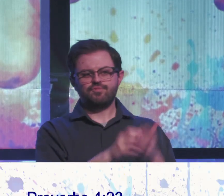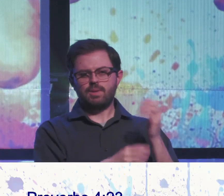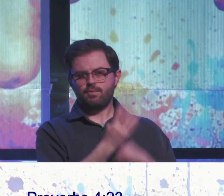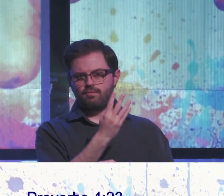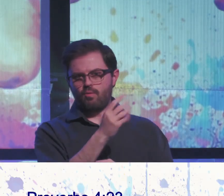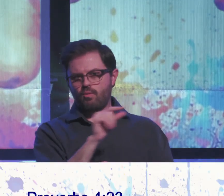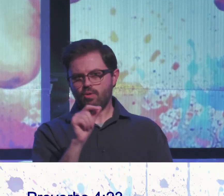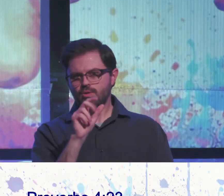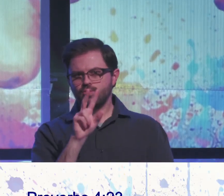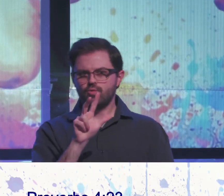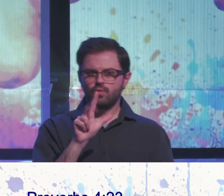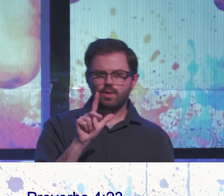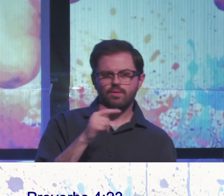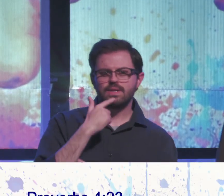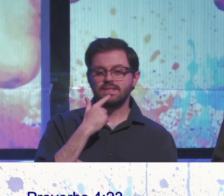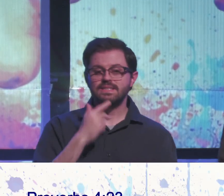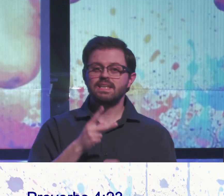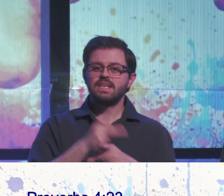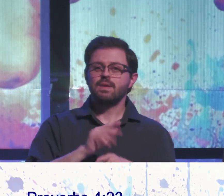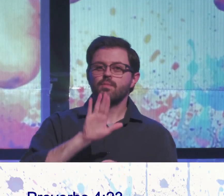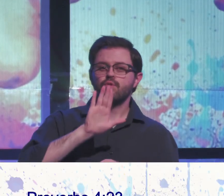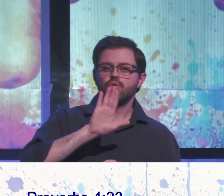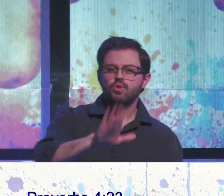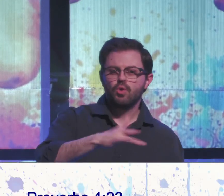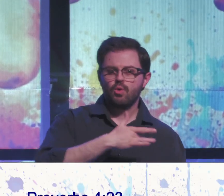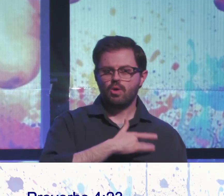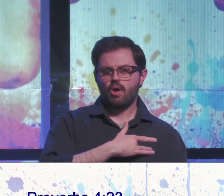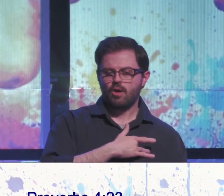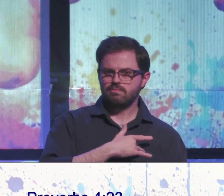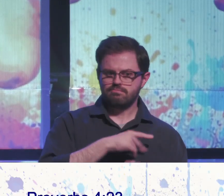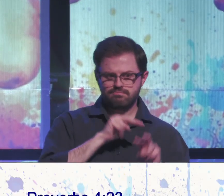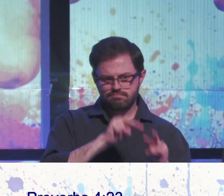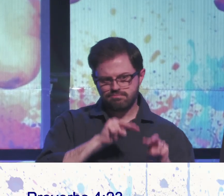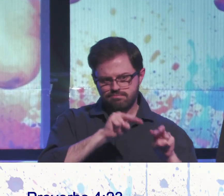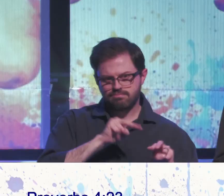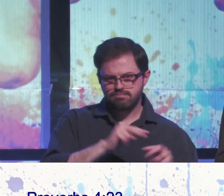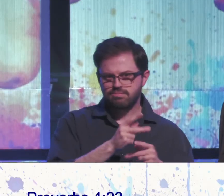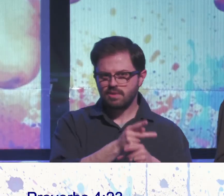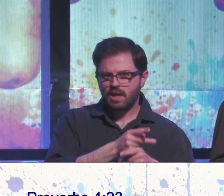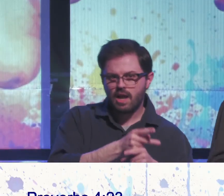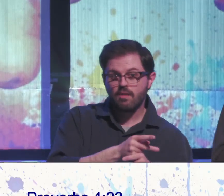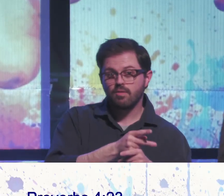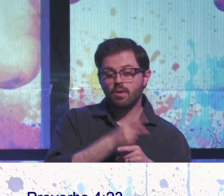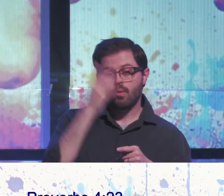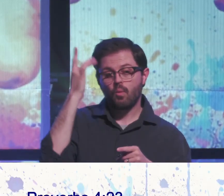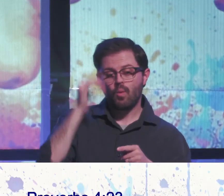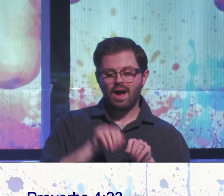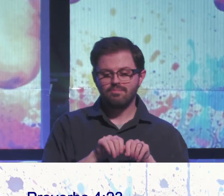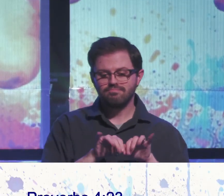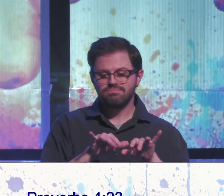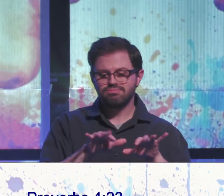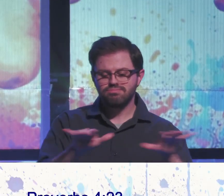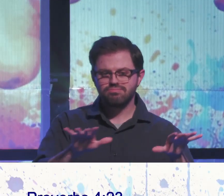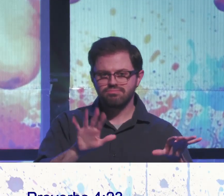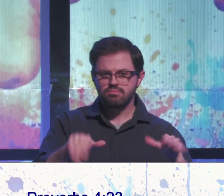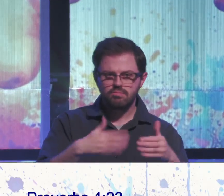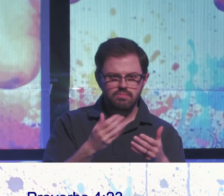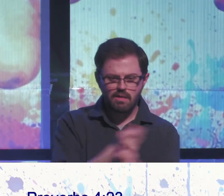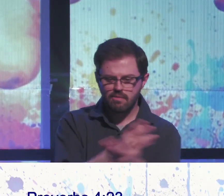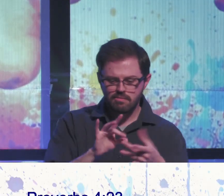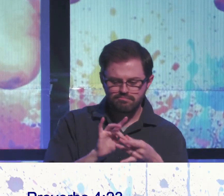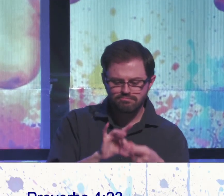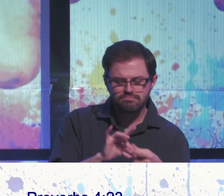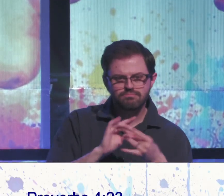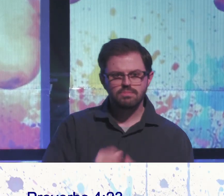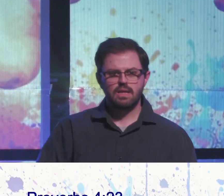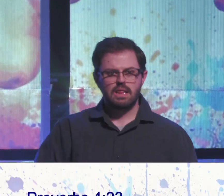emphasizing, your heart with all vigilance. From it flow the springs of life, right? The task at hand is our heart, right? Our innermost being,